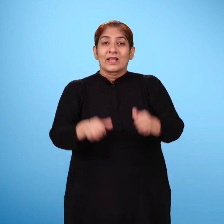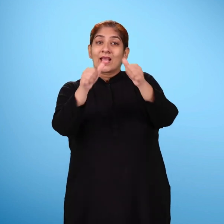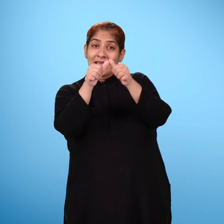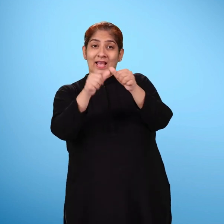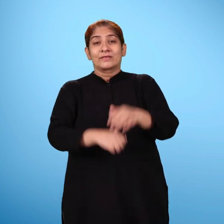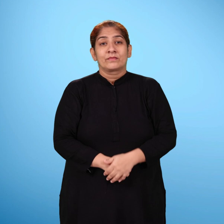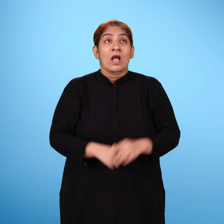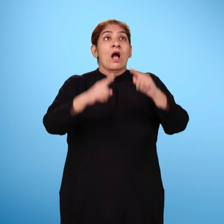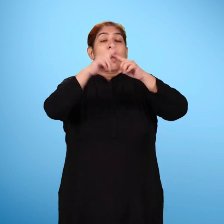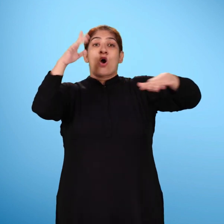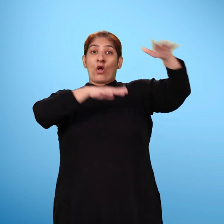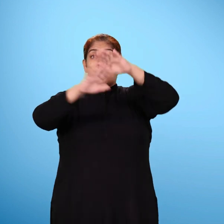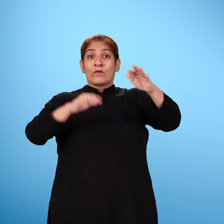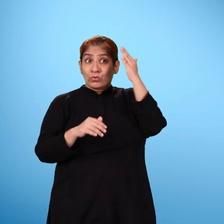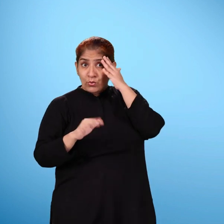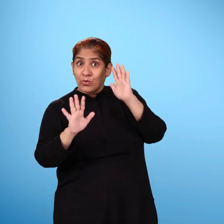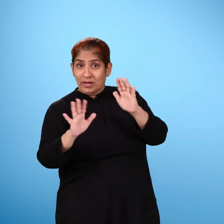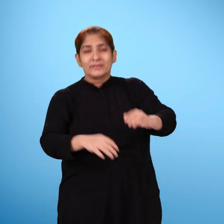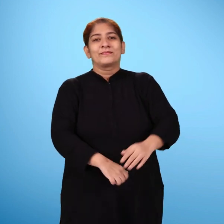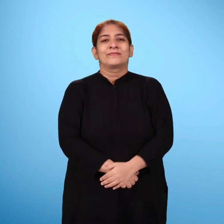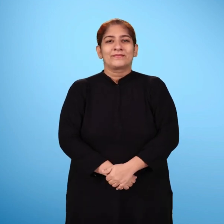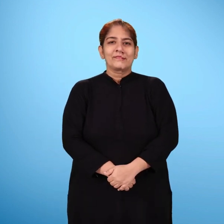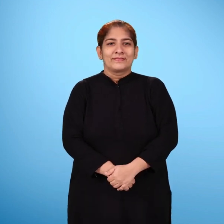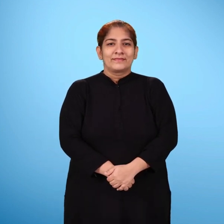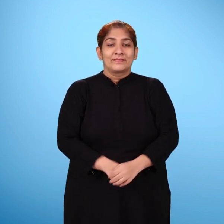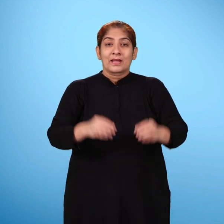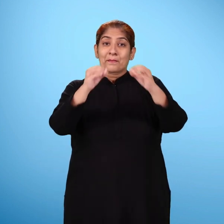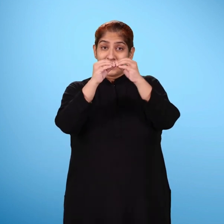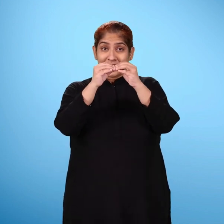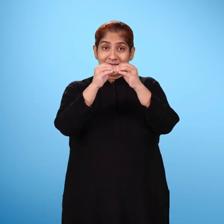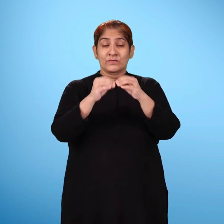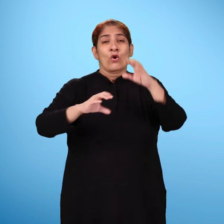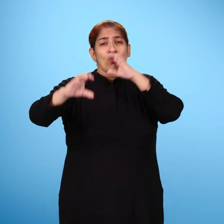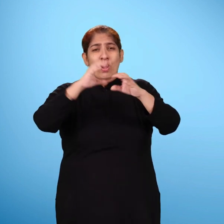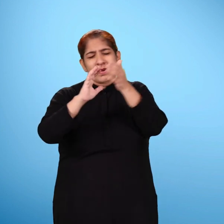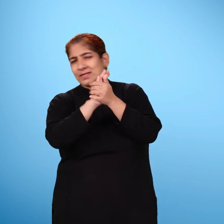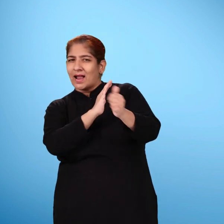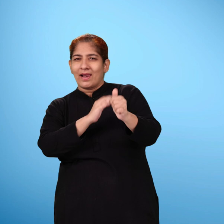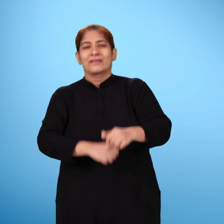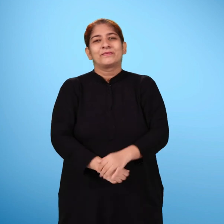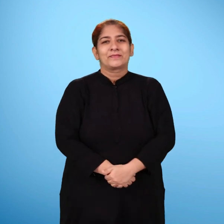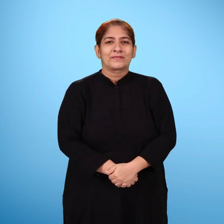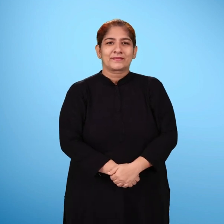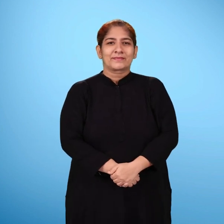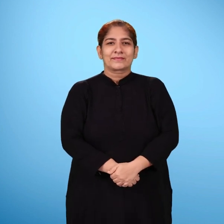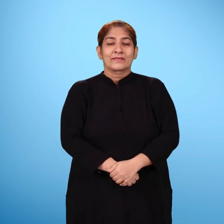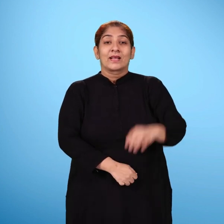Option A. Environmental awareness. Option B. Communication skills. Option C.